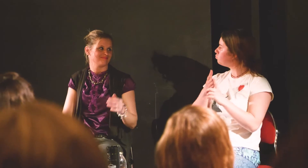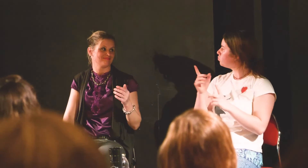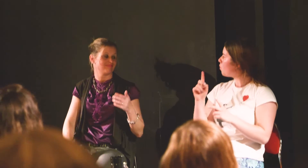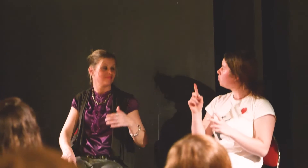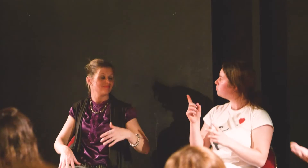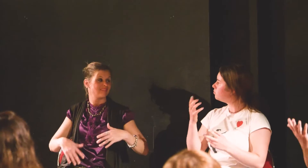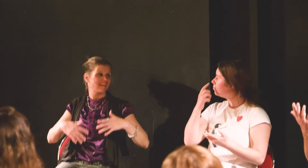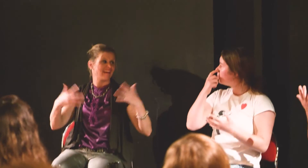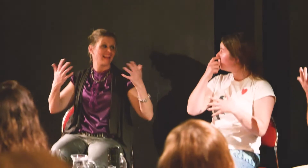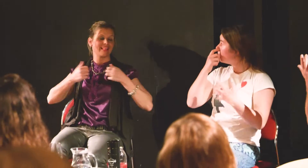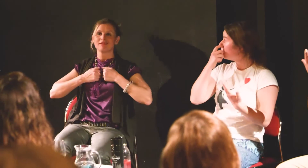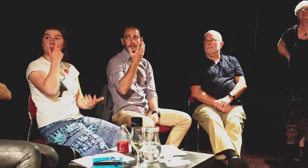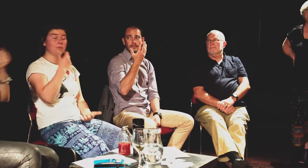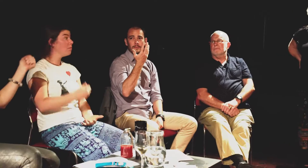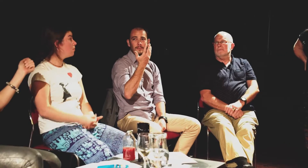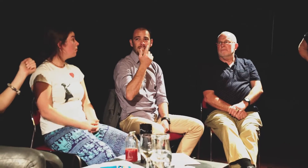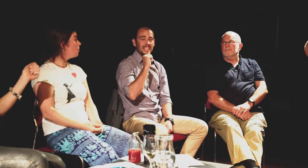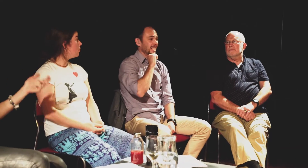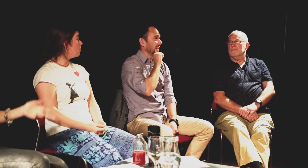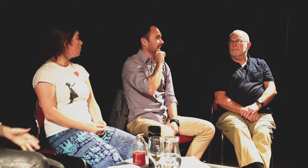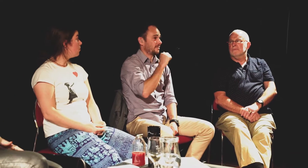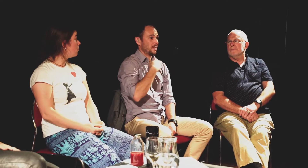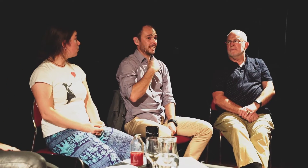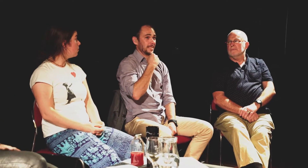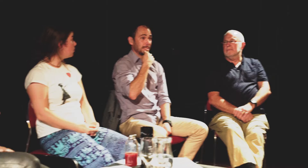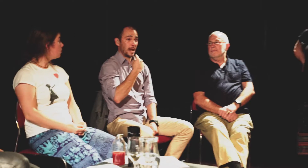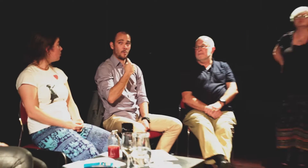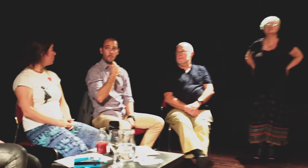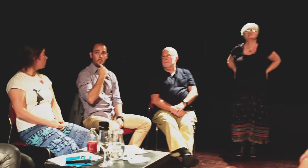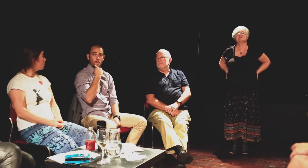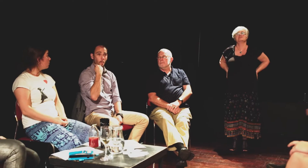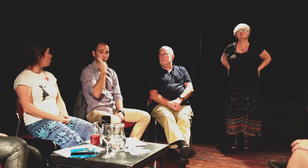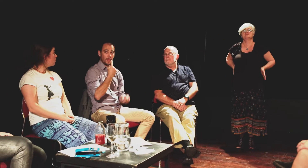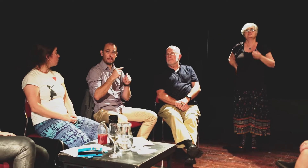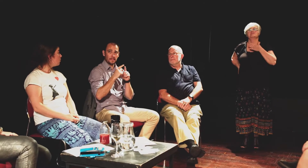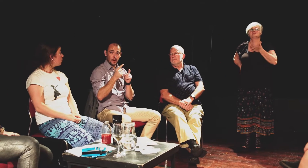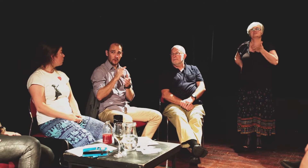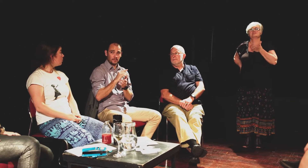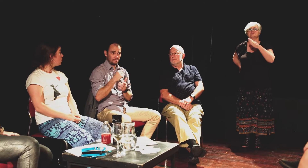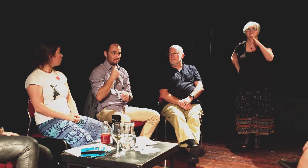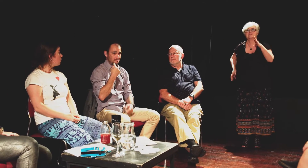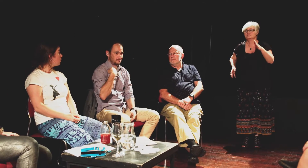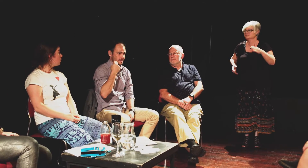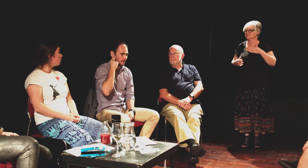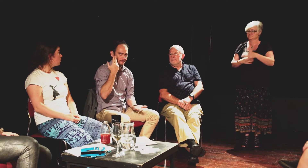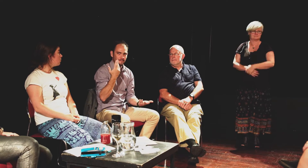What about? Anything in specific? One thing that you think, oh, Well, if I was going to tell one